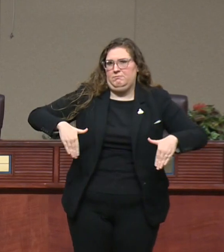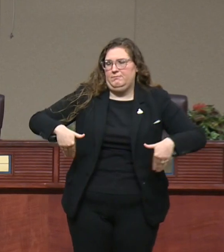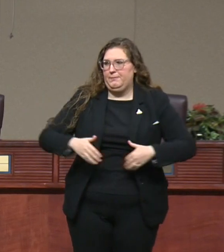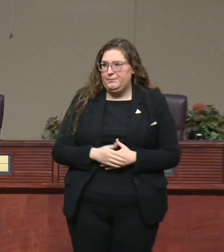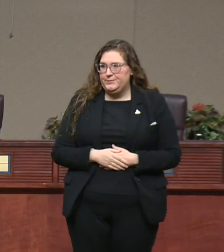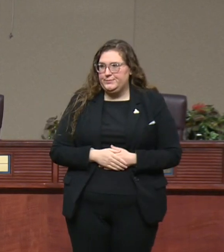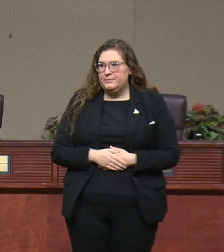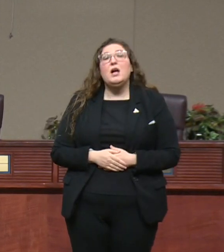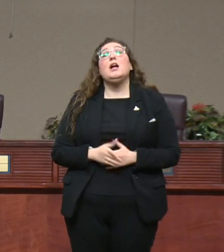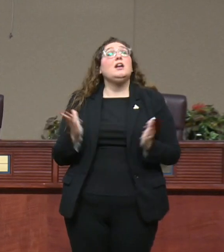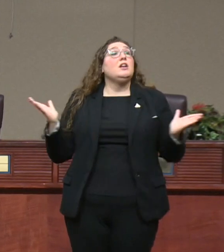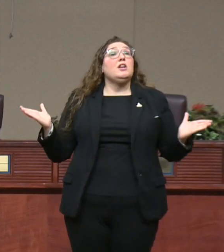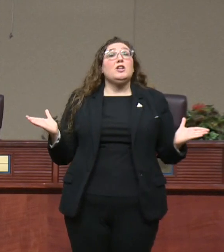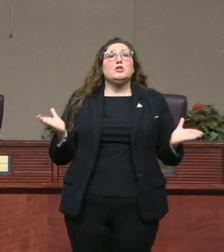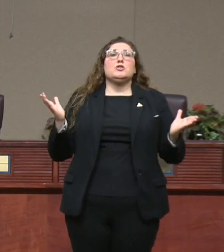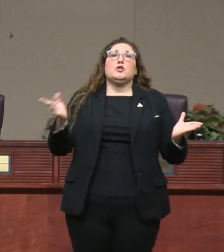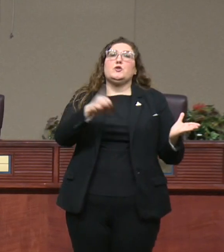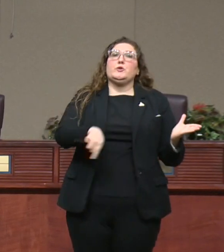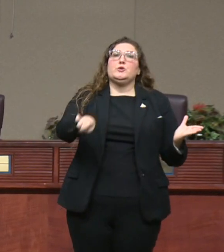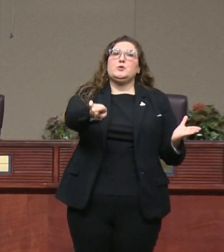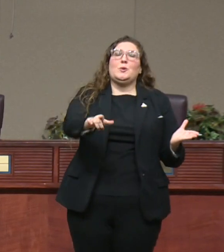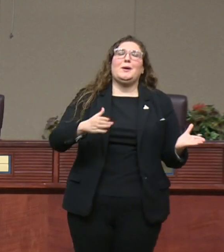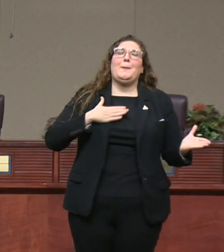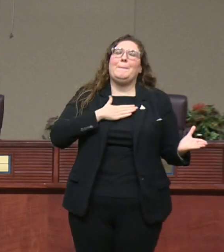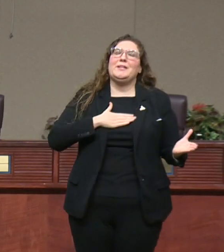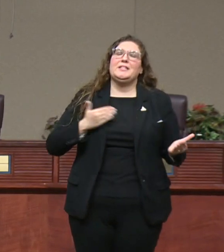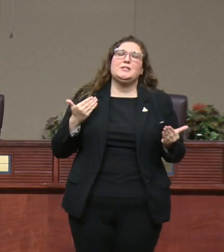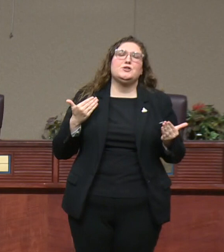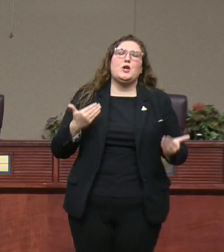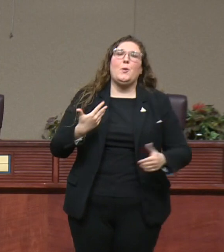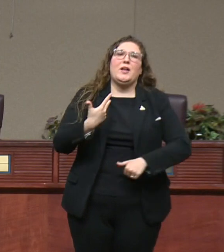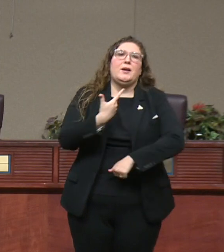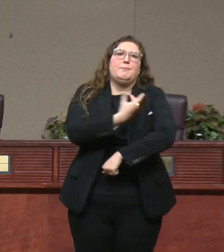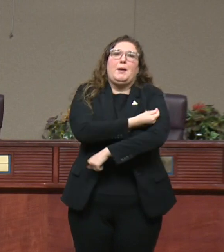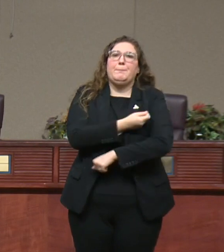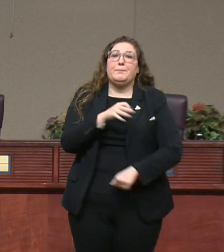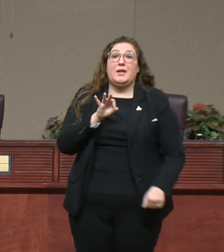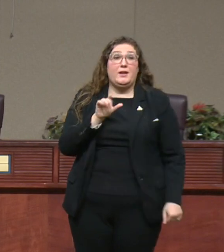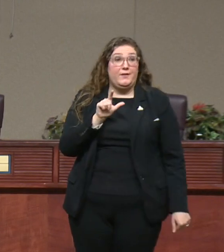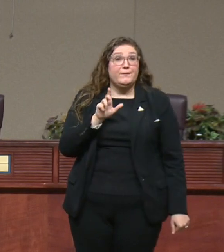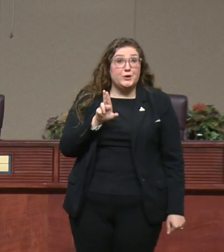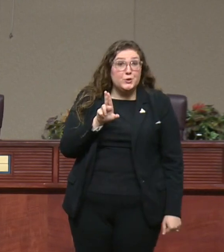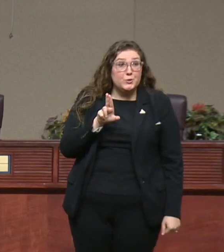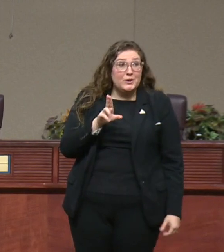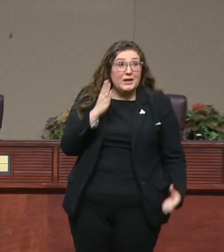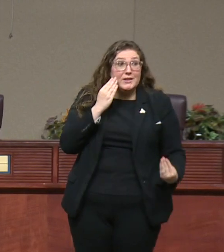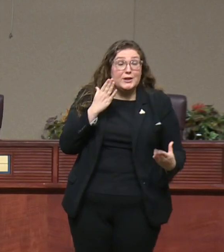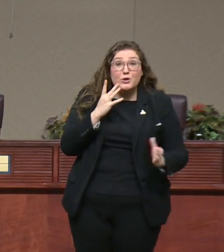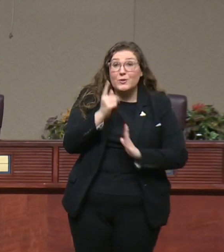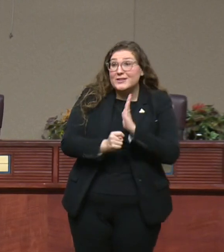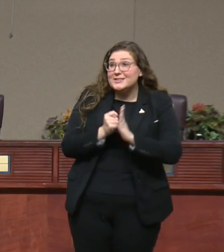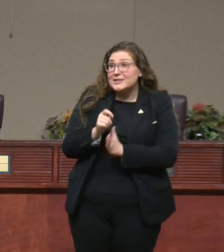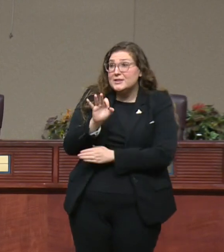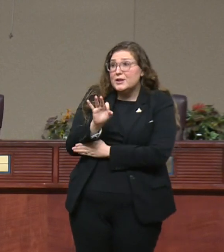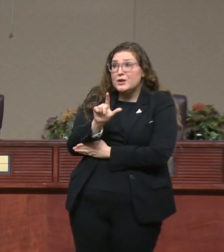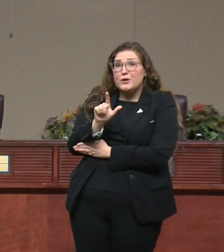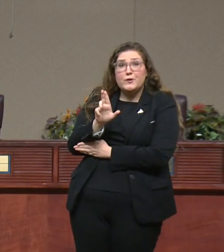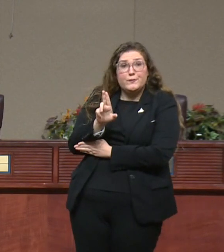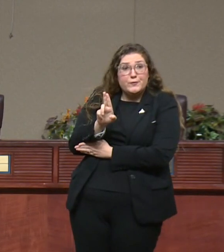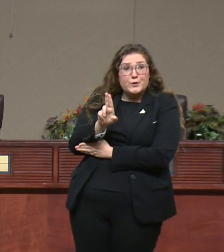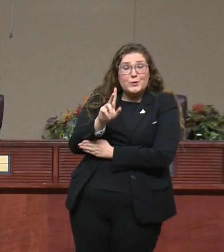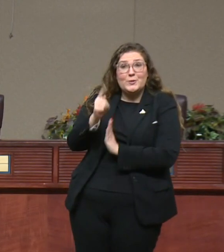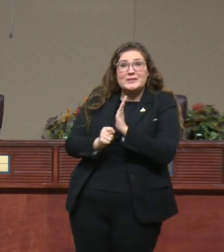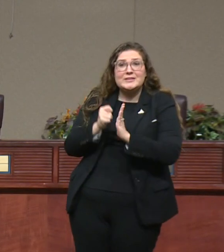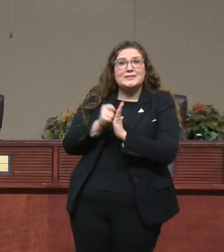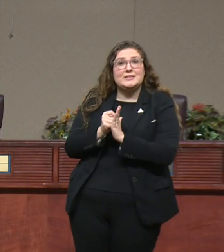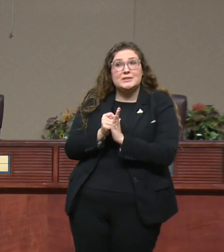to encourage people to get flu vaccinations for the season. Influenza season is coming, and the least of the concerns